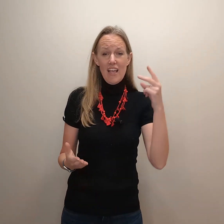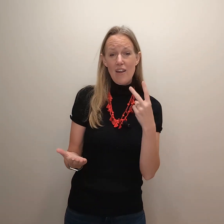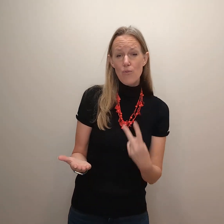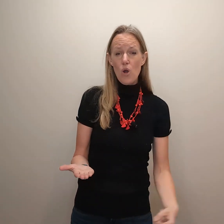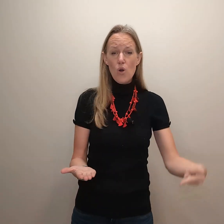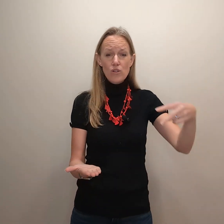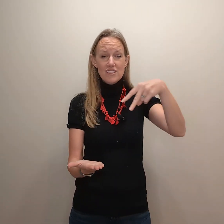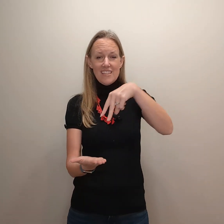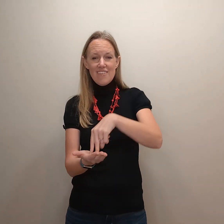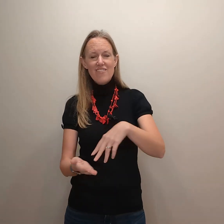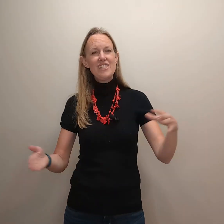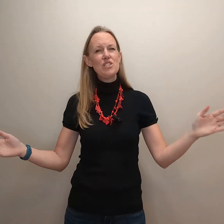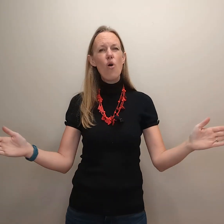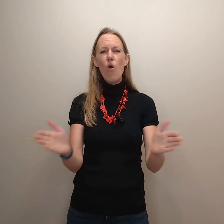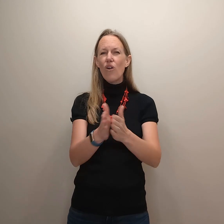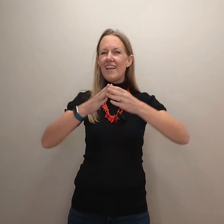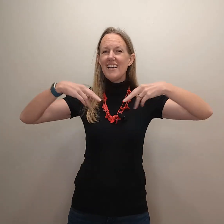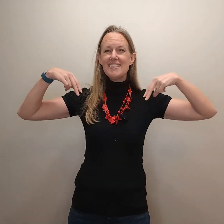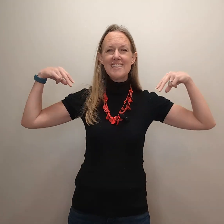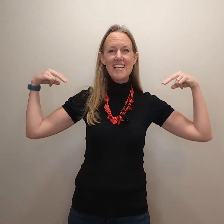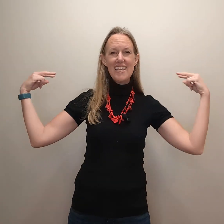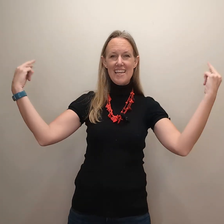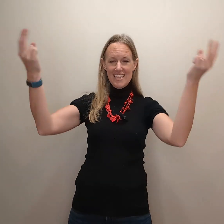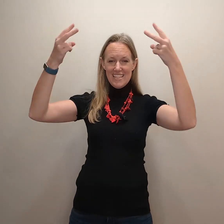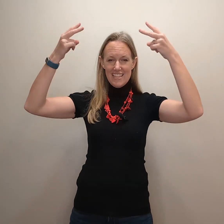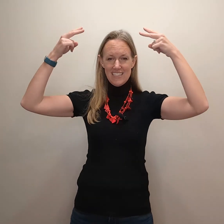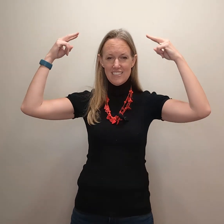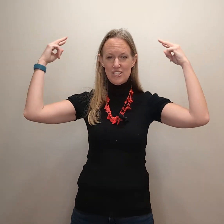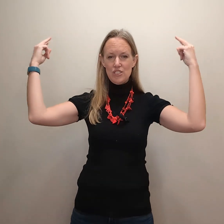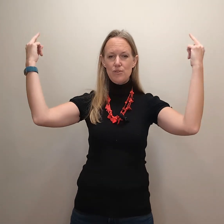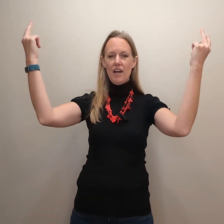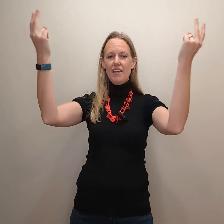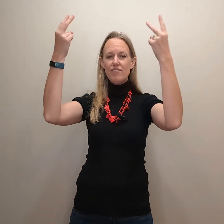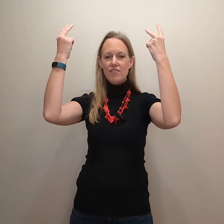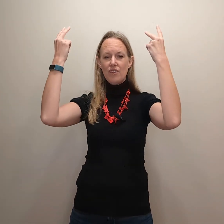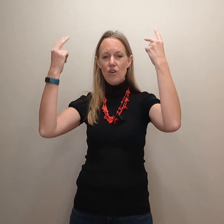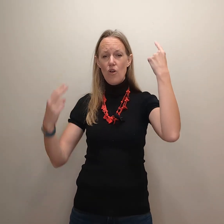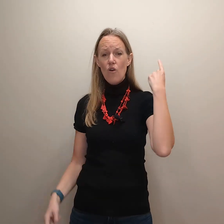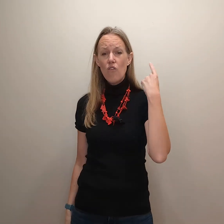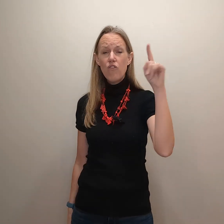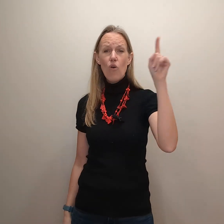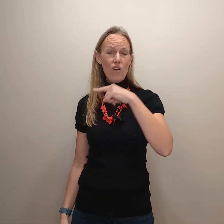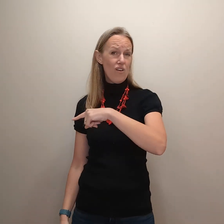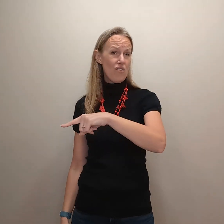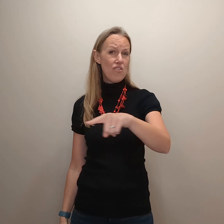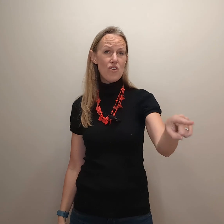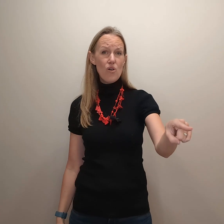and rose victorious in the strife for